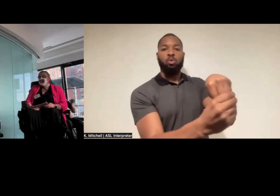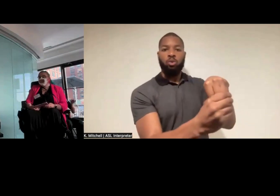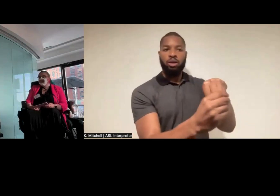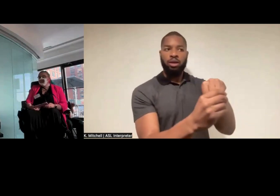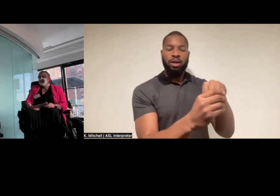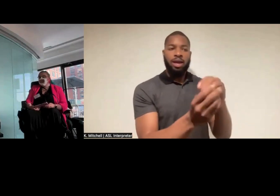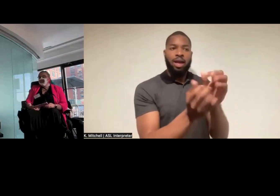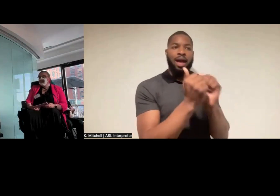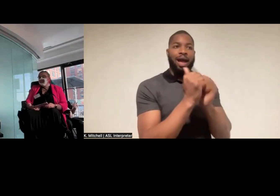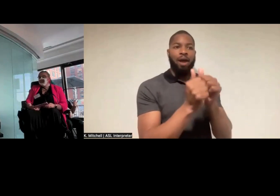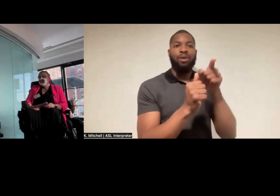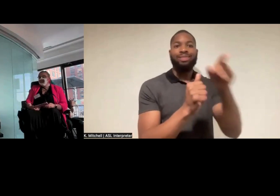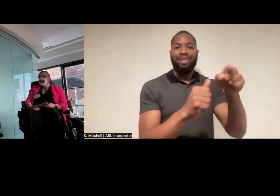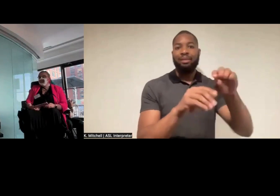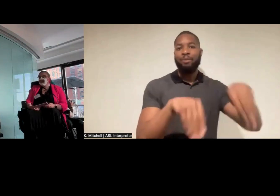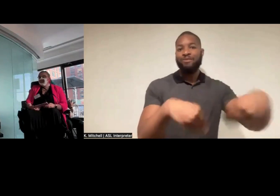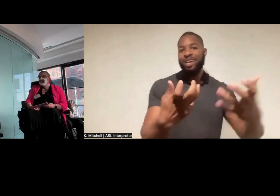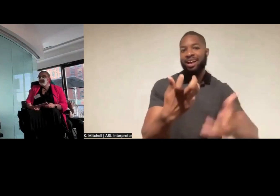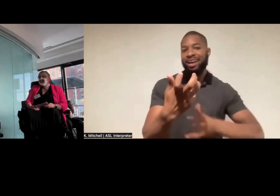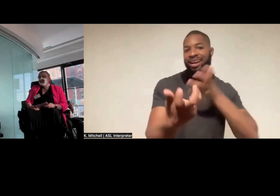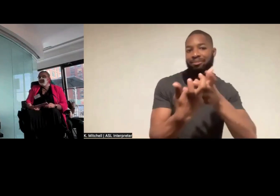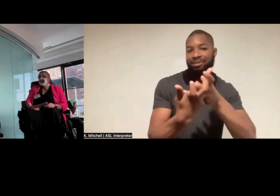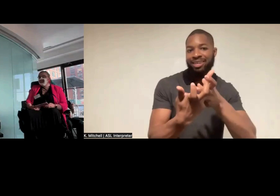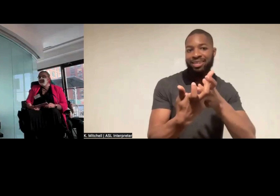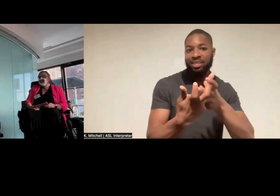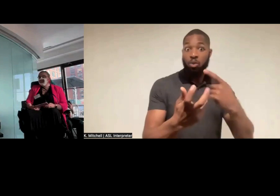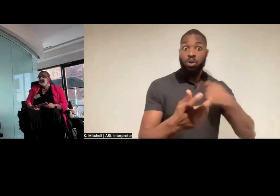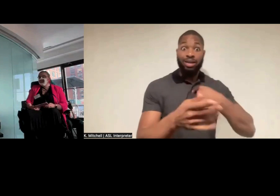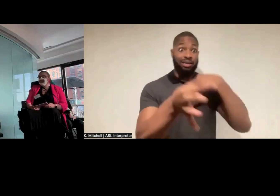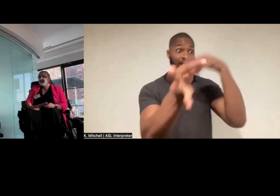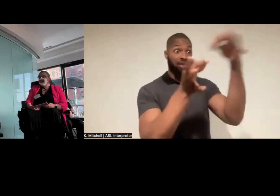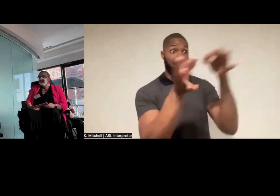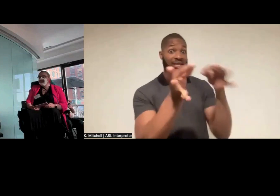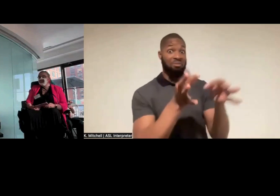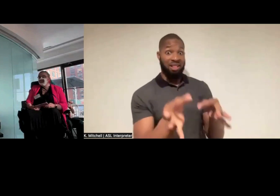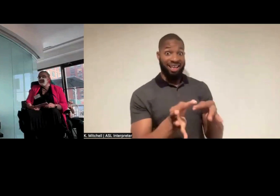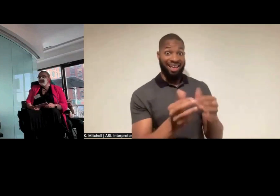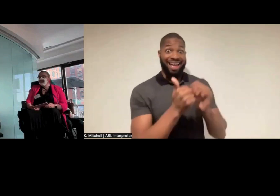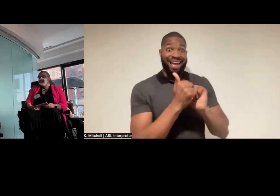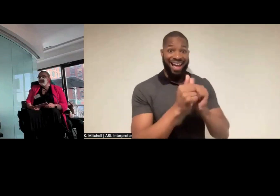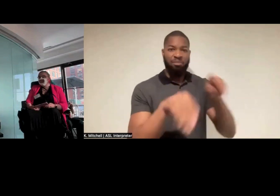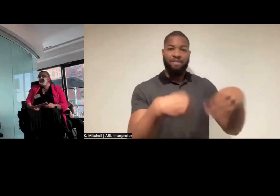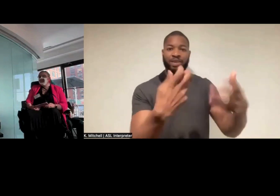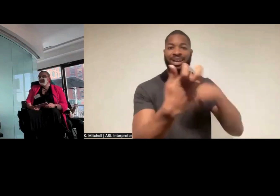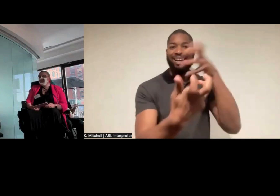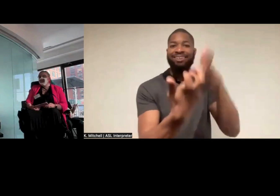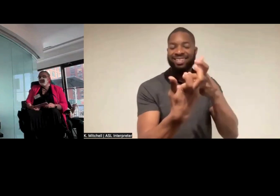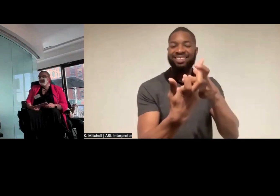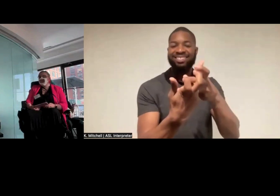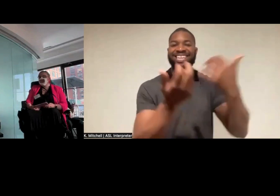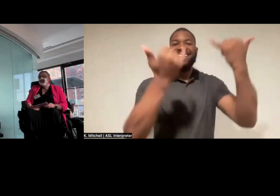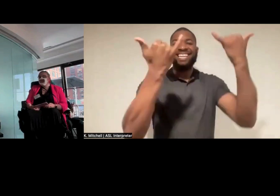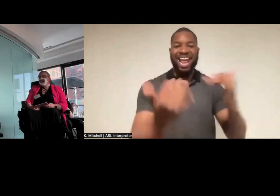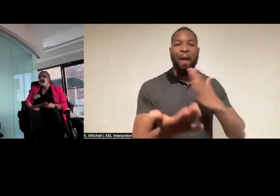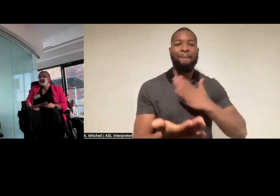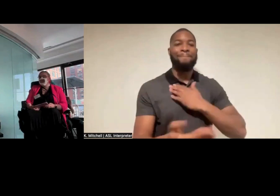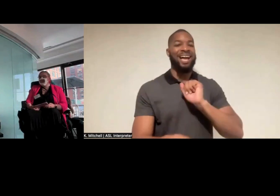accommodating, that's when those jobs took a downward